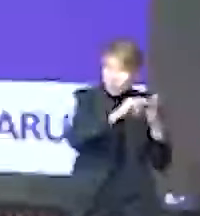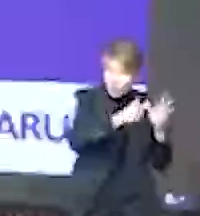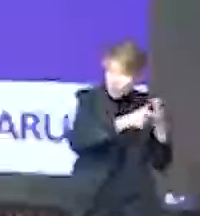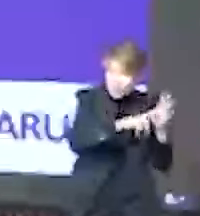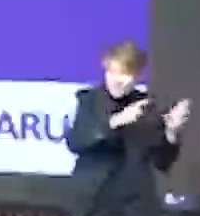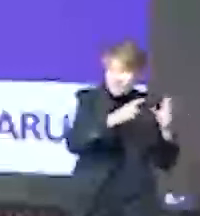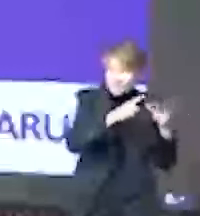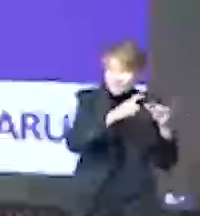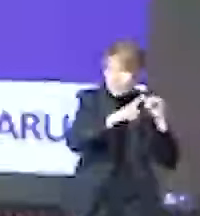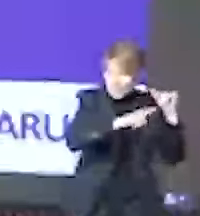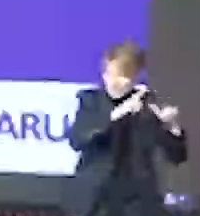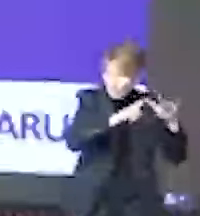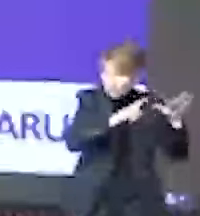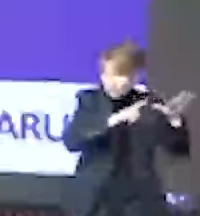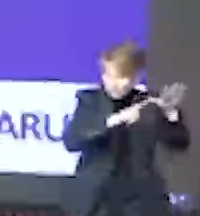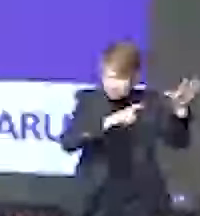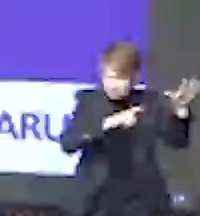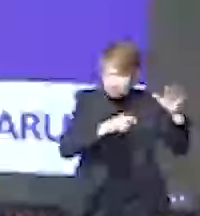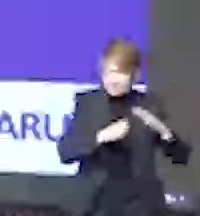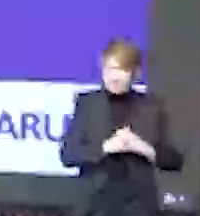where, you know,